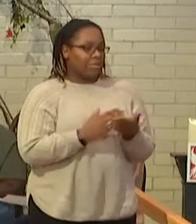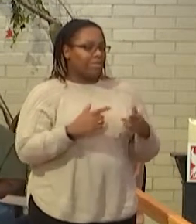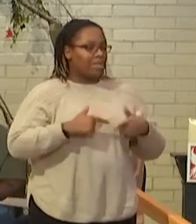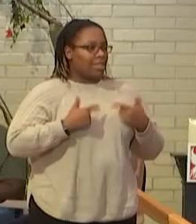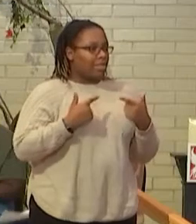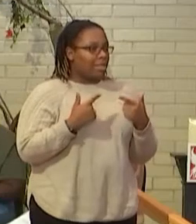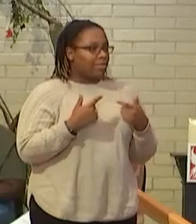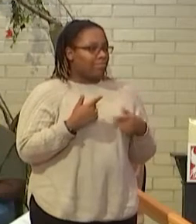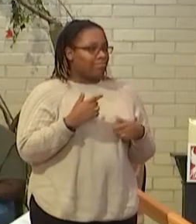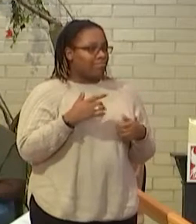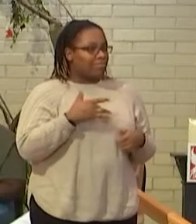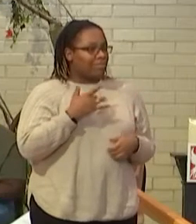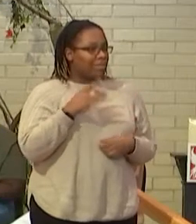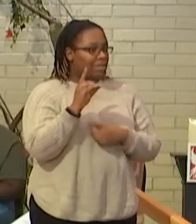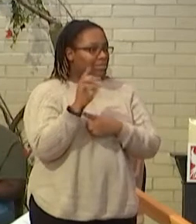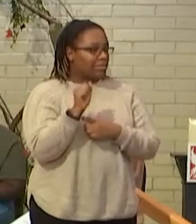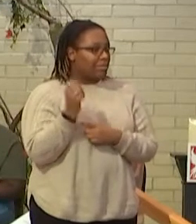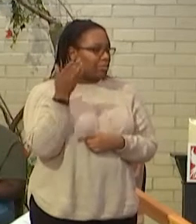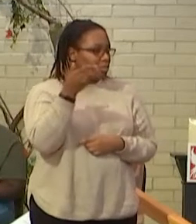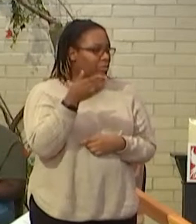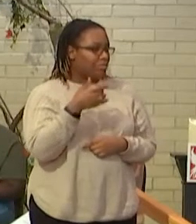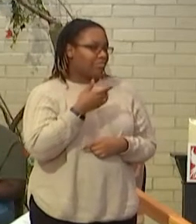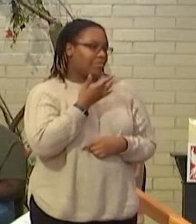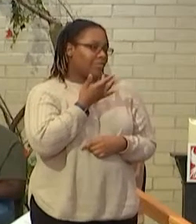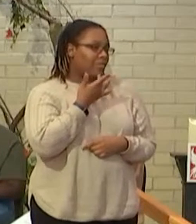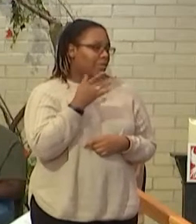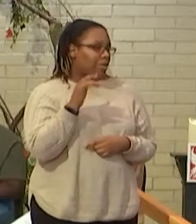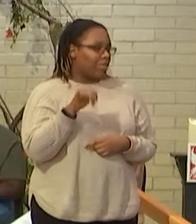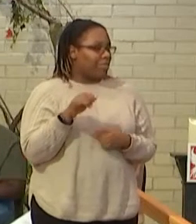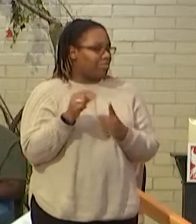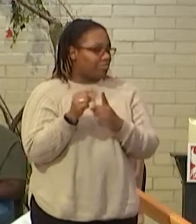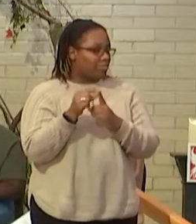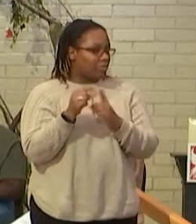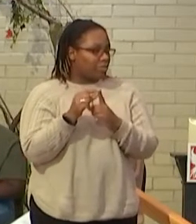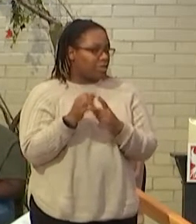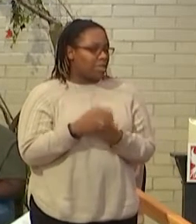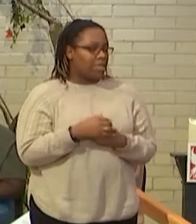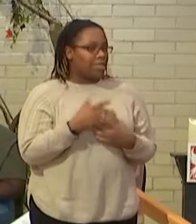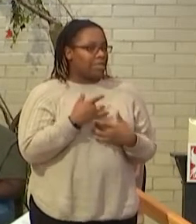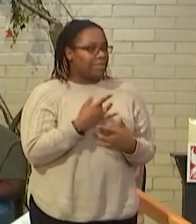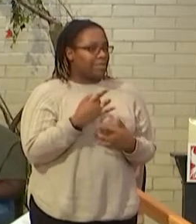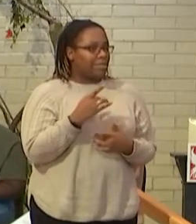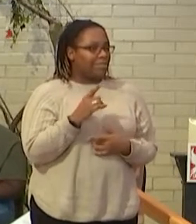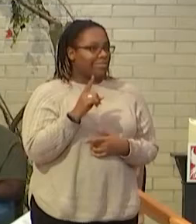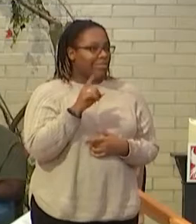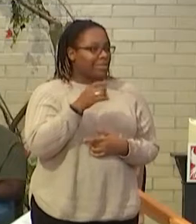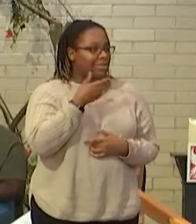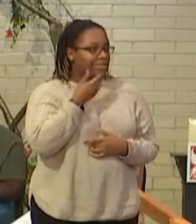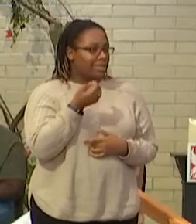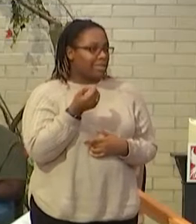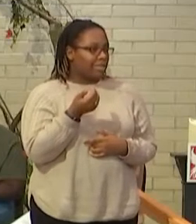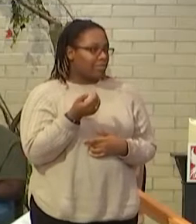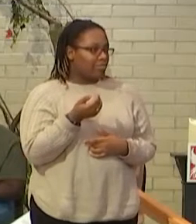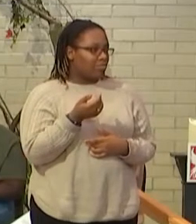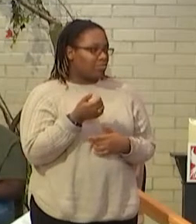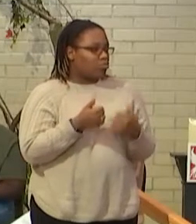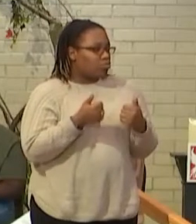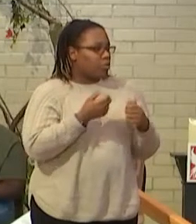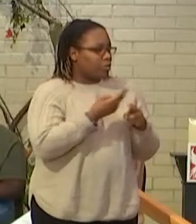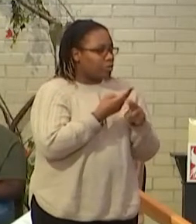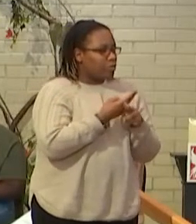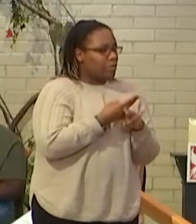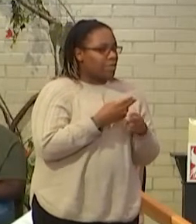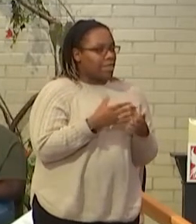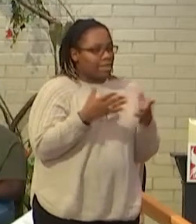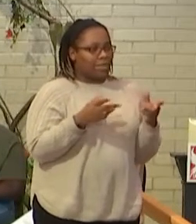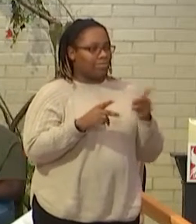feel disabled, and so I prefer to use that word. But I think generally it's best to ask a person if you're not sure what they use, because lots of people